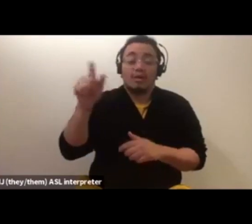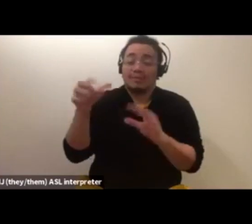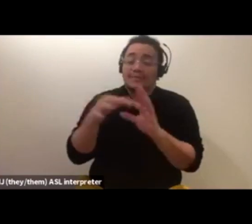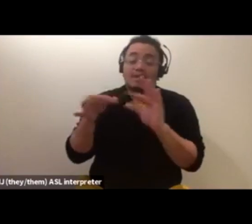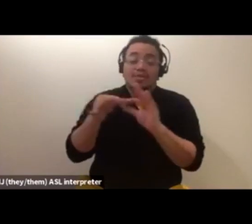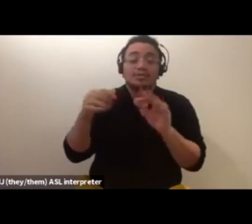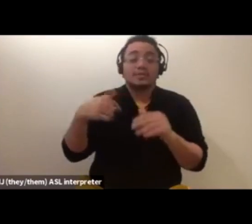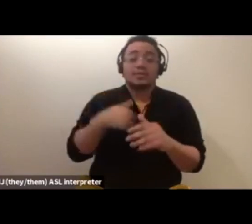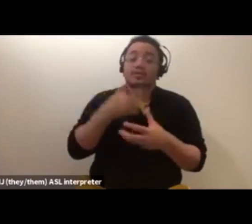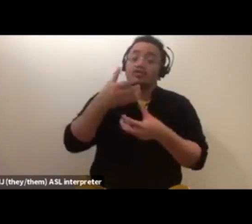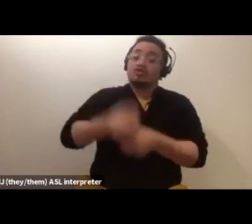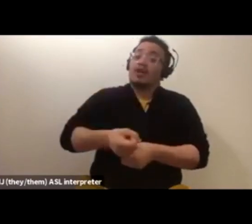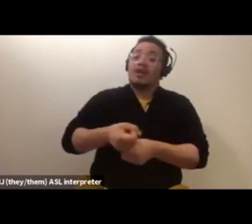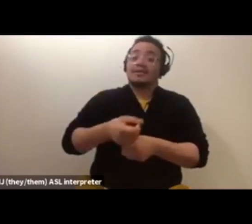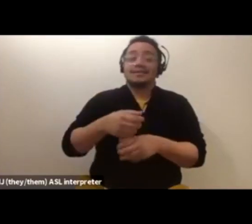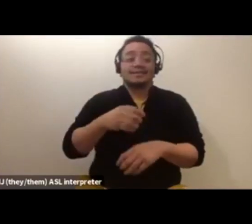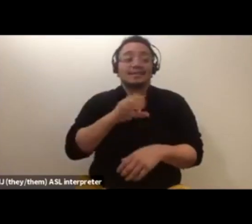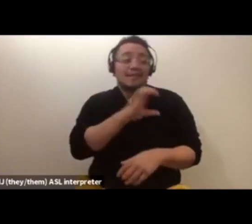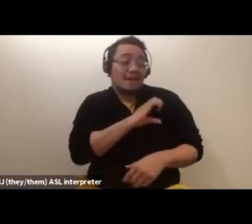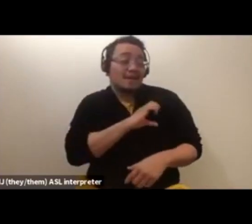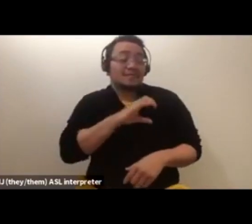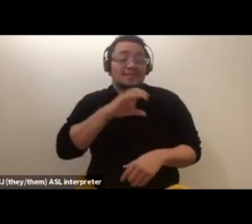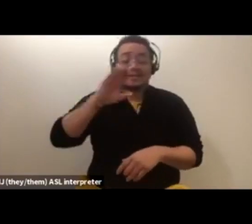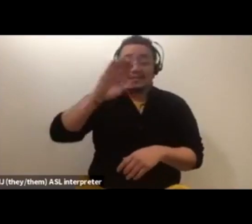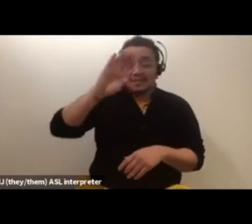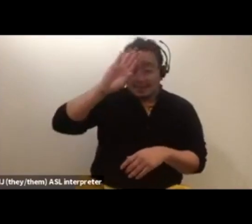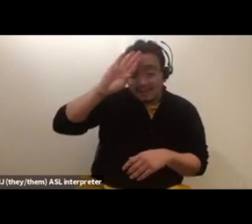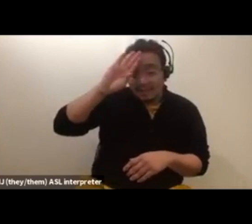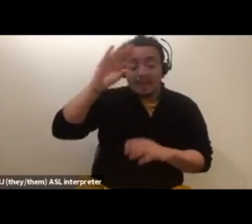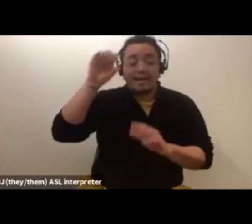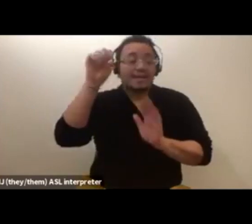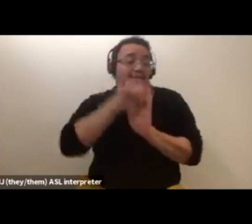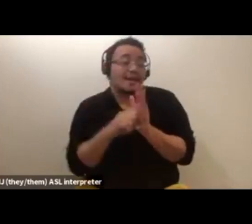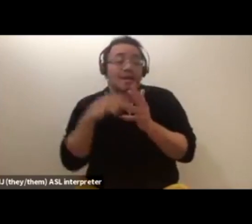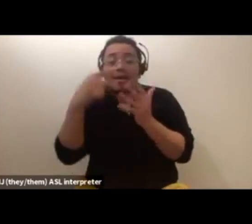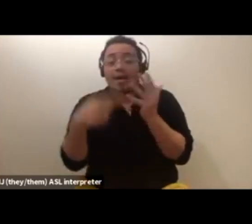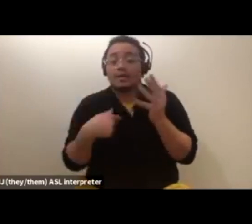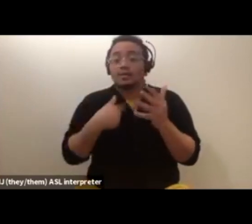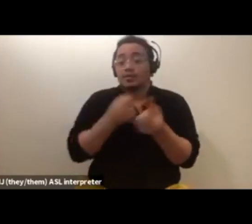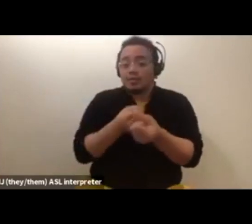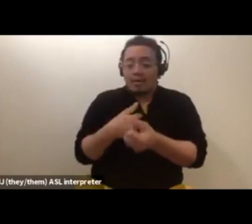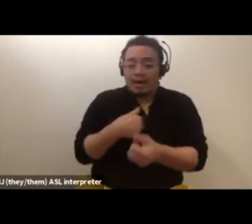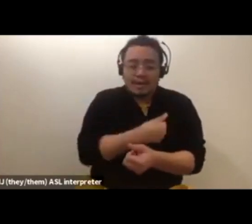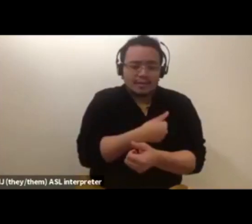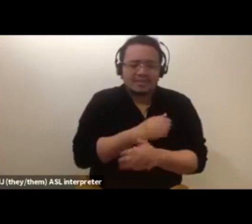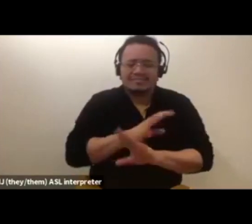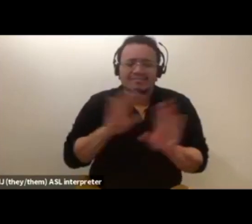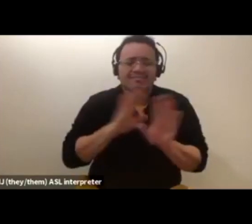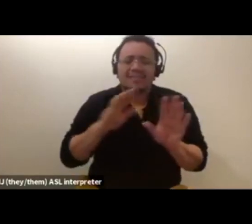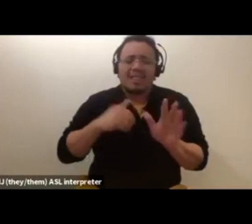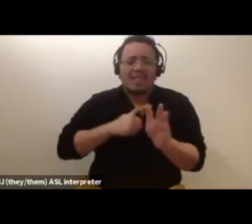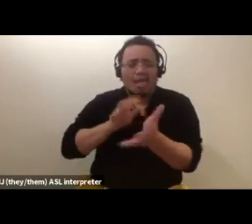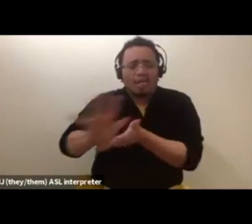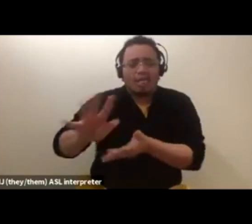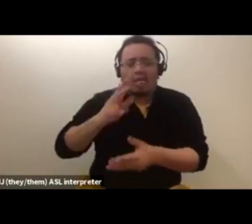they have positioned themselves to erase us and to not be not protect us.